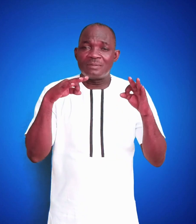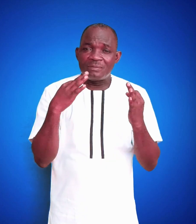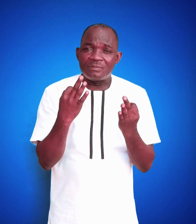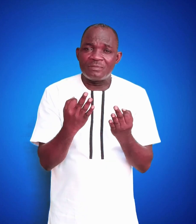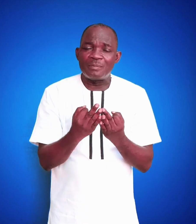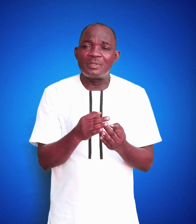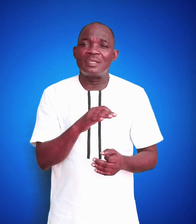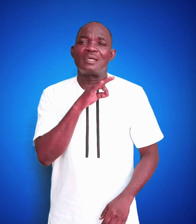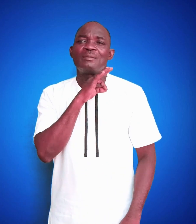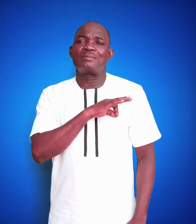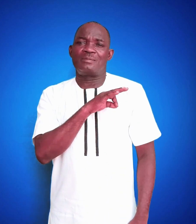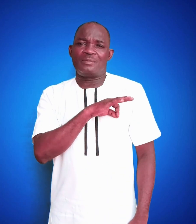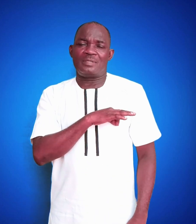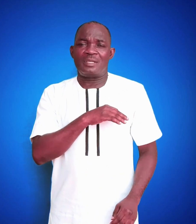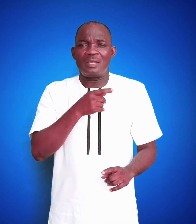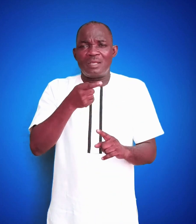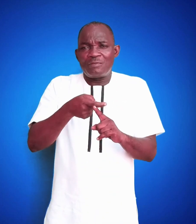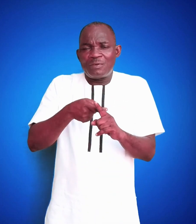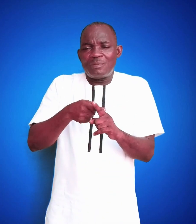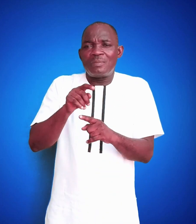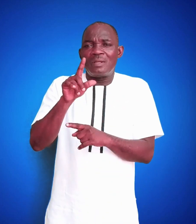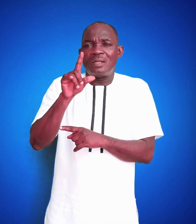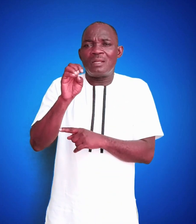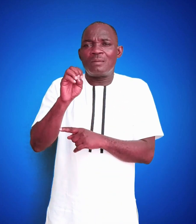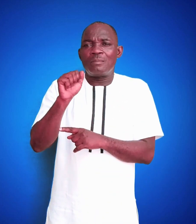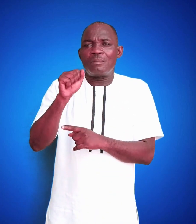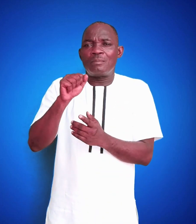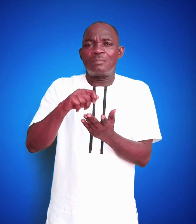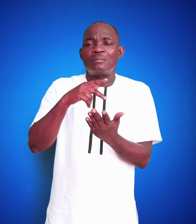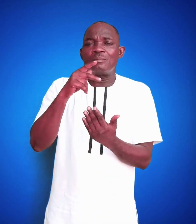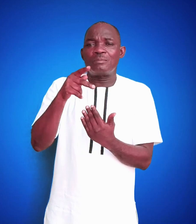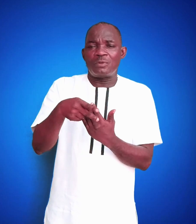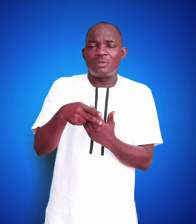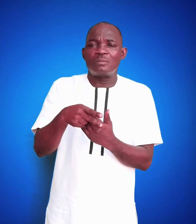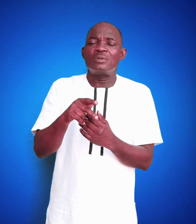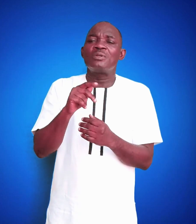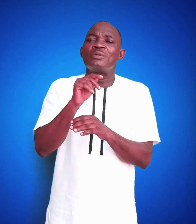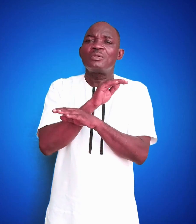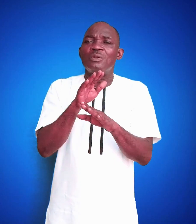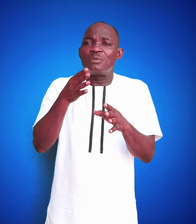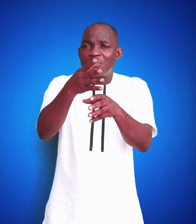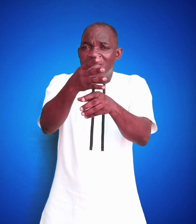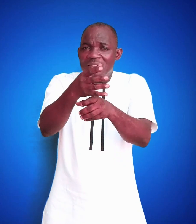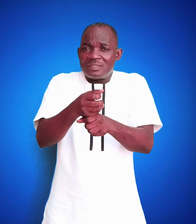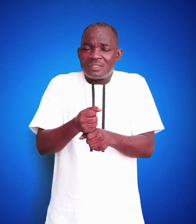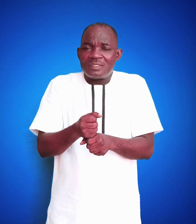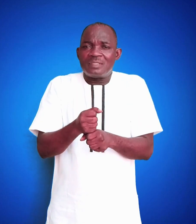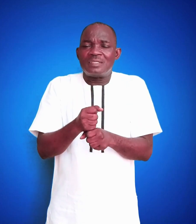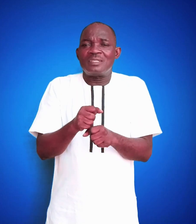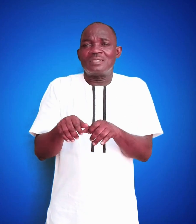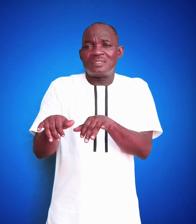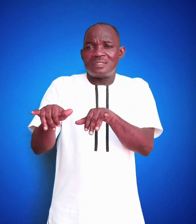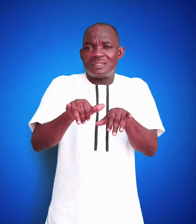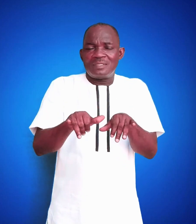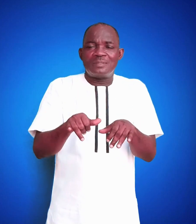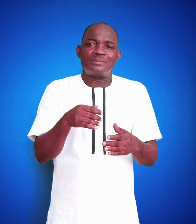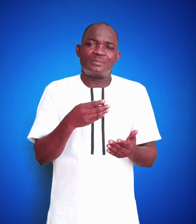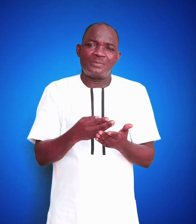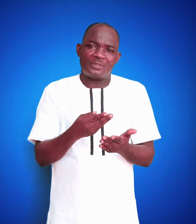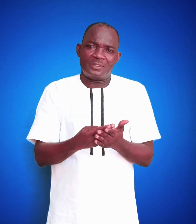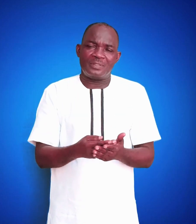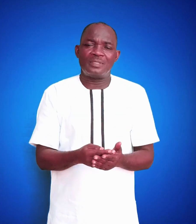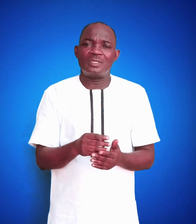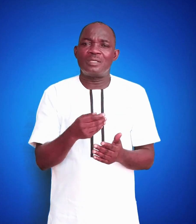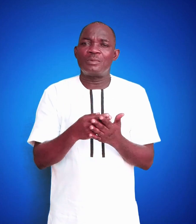Households benefiting from the LEAP program do not receive the same amount.